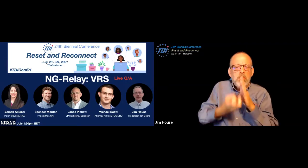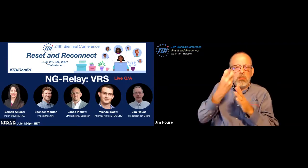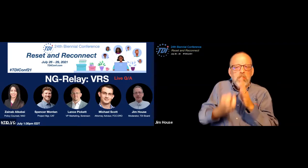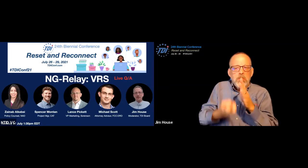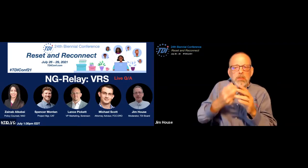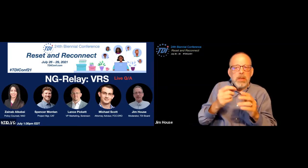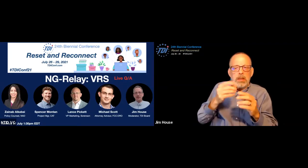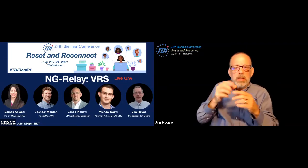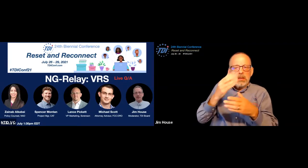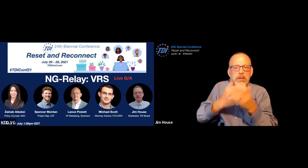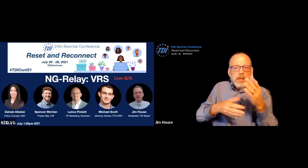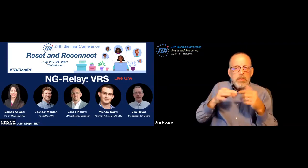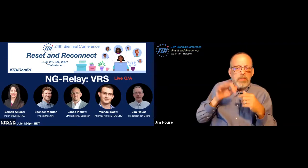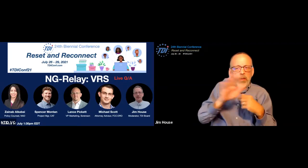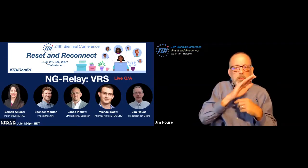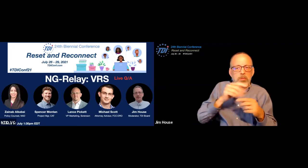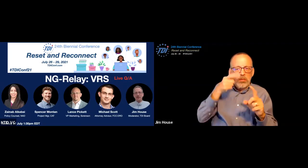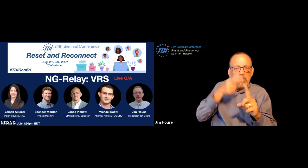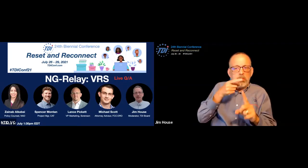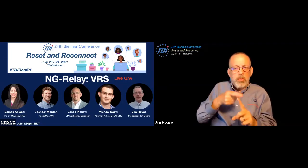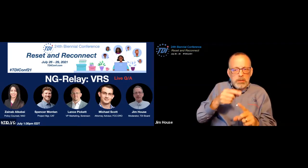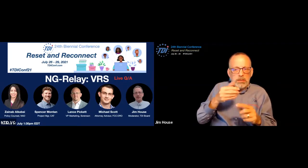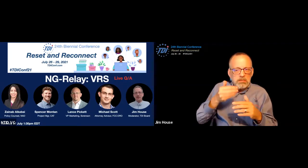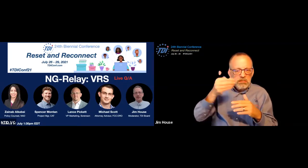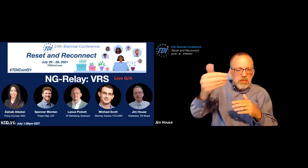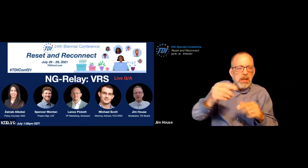Okay, thank you for your points, Zainab.